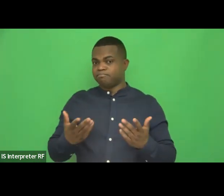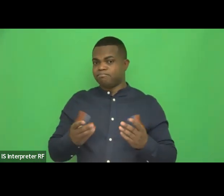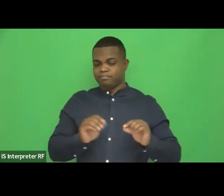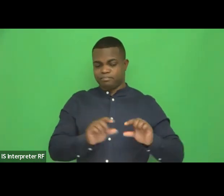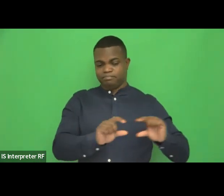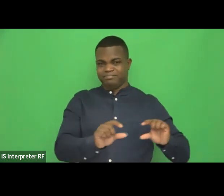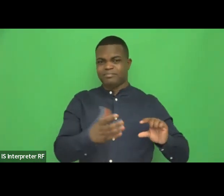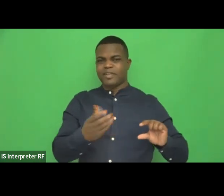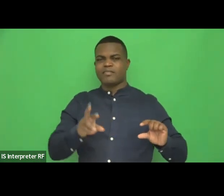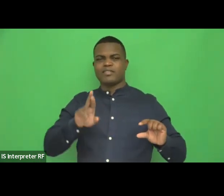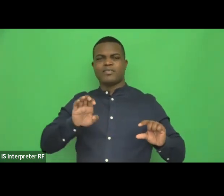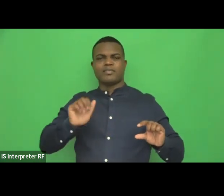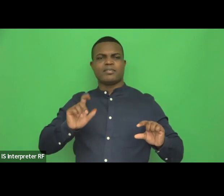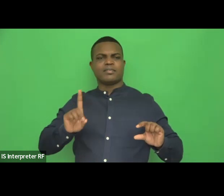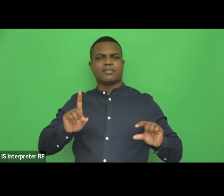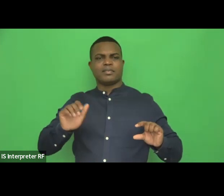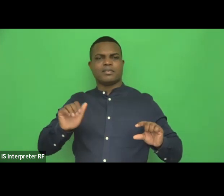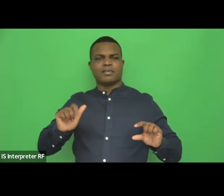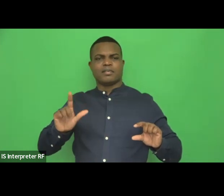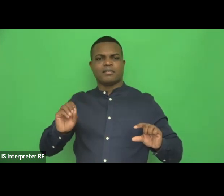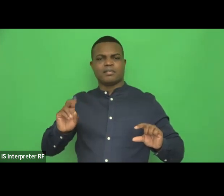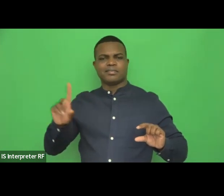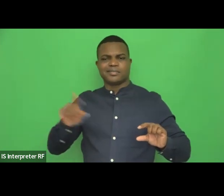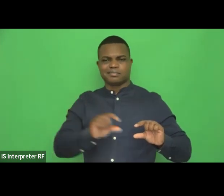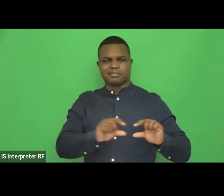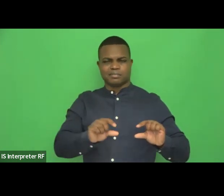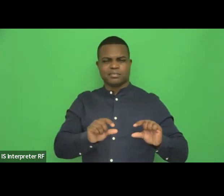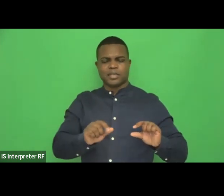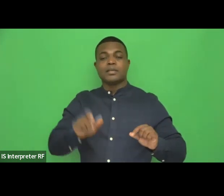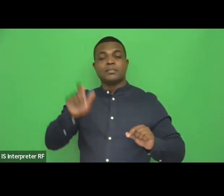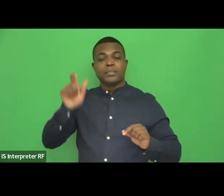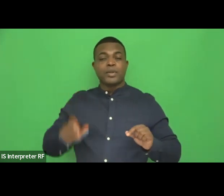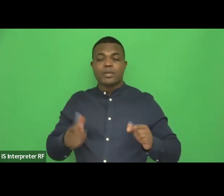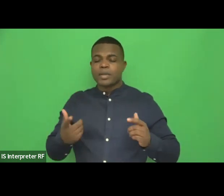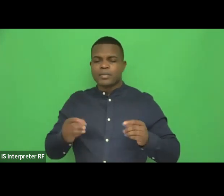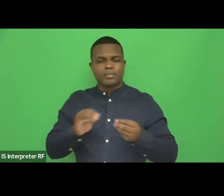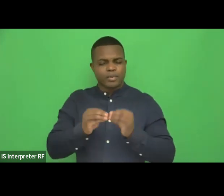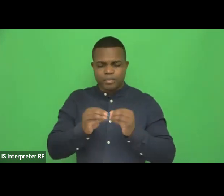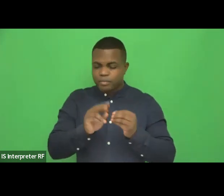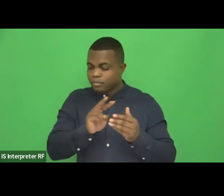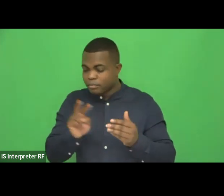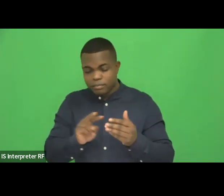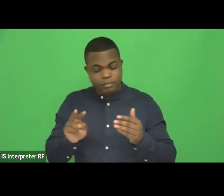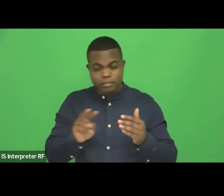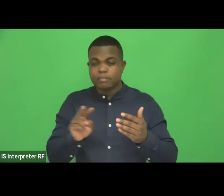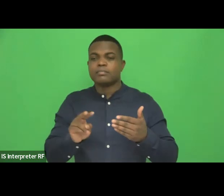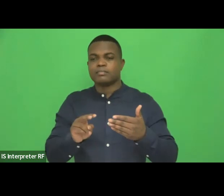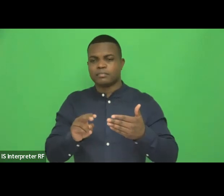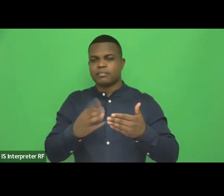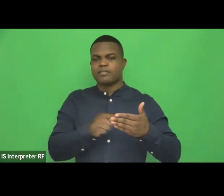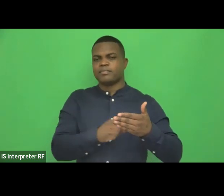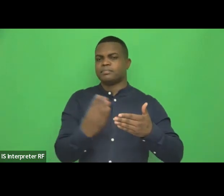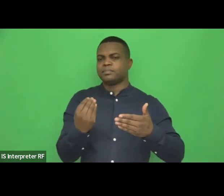have the option of them being read aloud to you as well. So you see how accessibility is really being picked up by the publishing